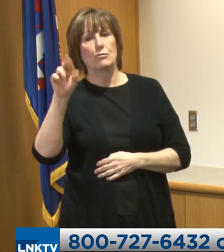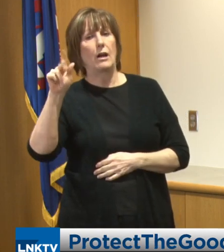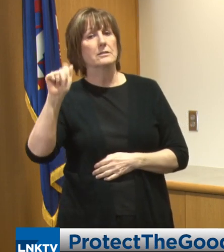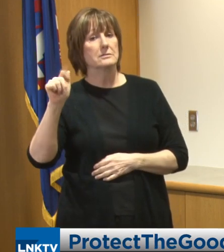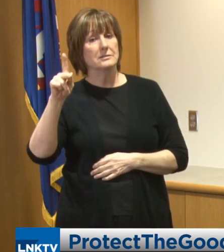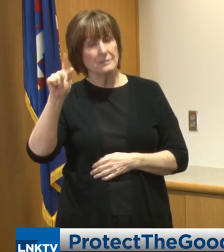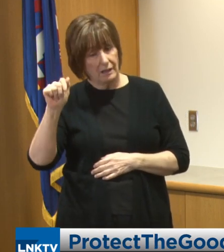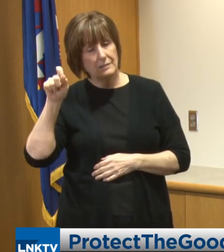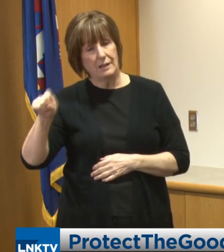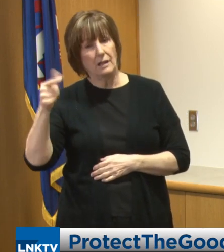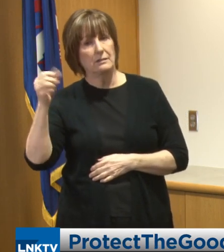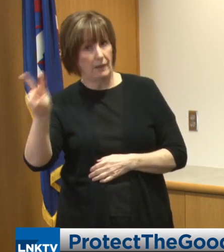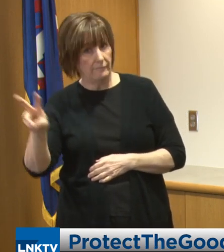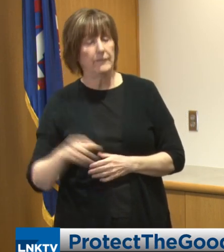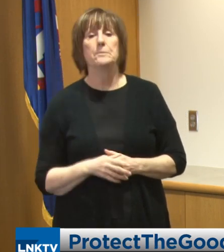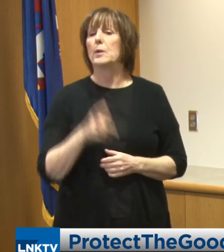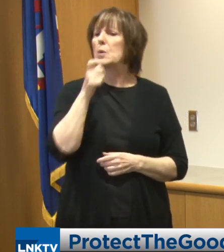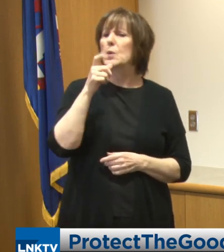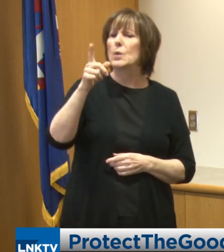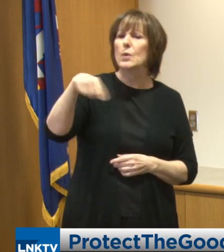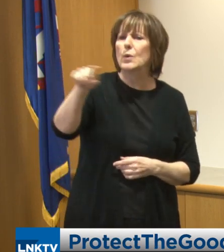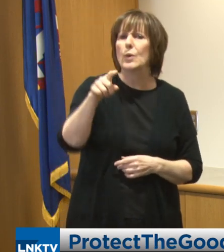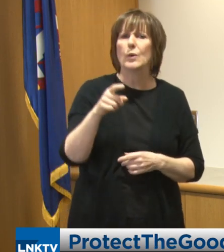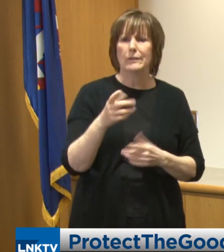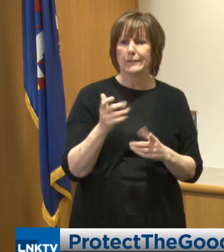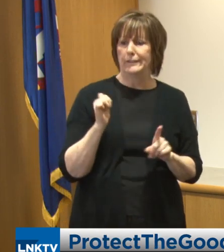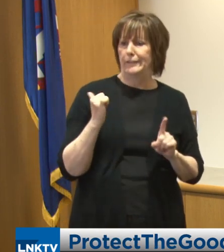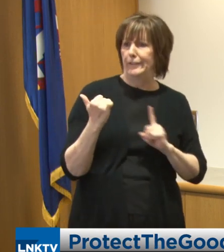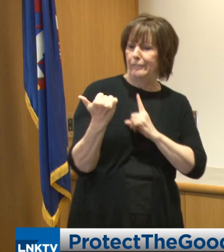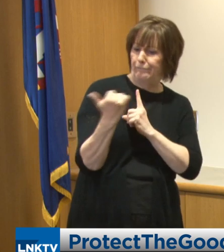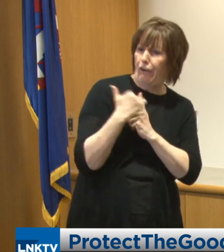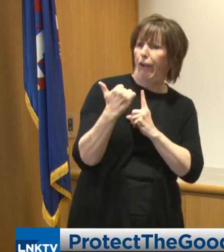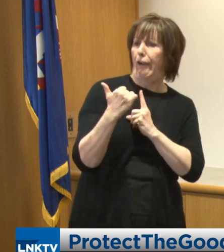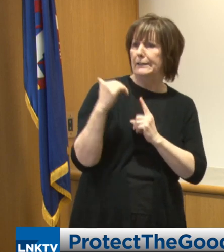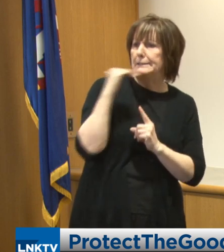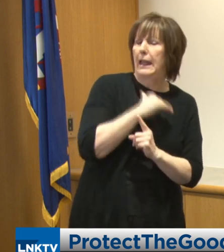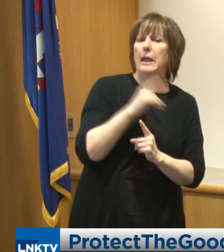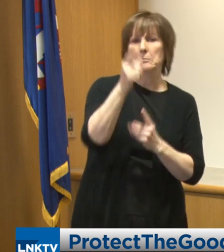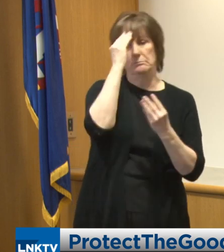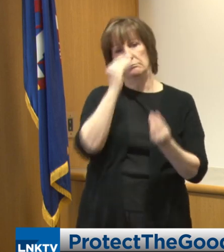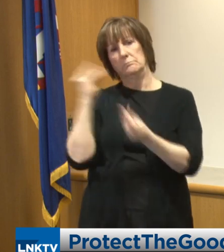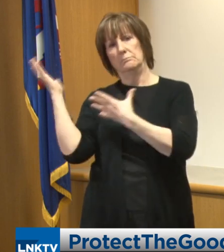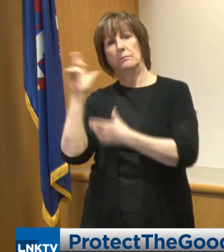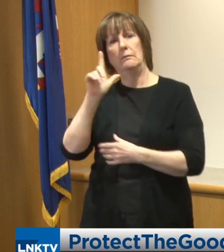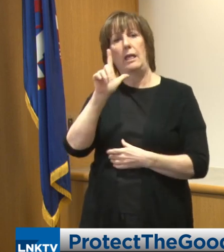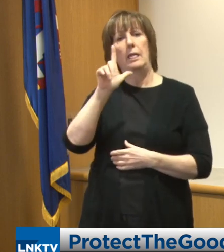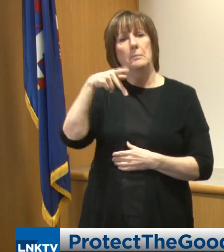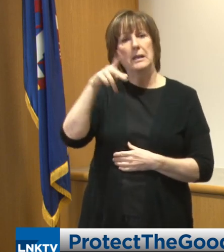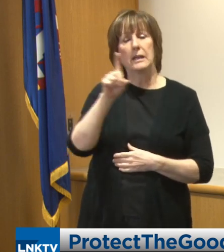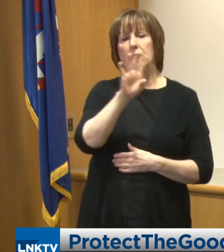protectthegoodlife.nebraska.gov. Victims of frauds and scams can report them, of course, to LPD at